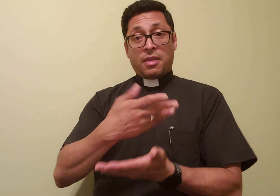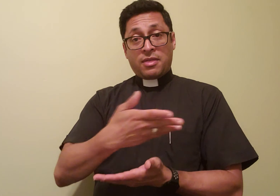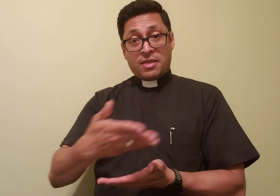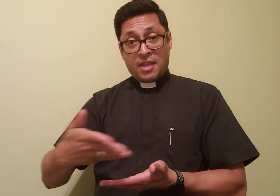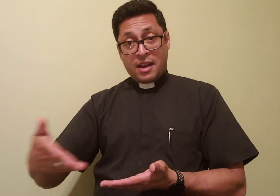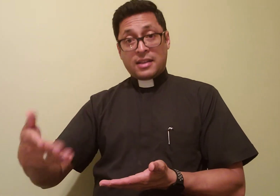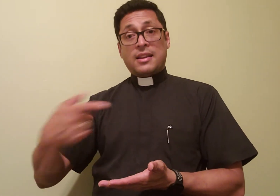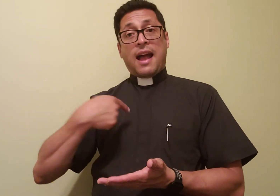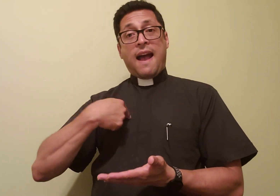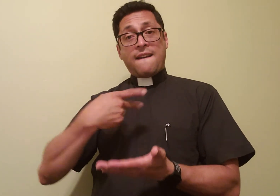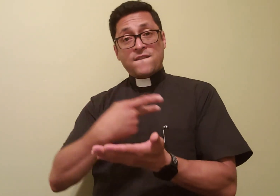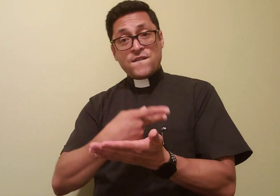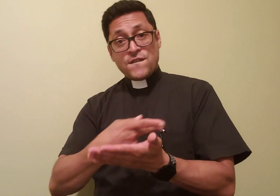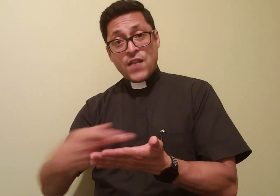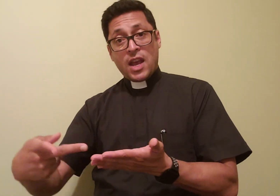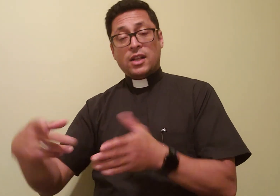Thank you. you.